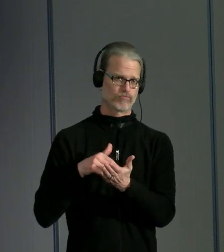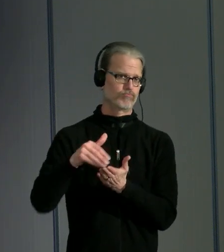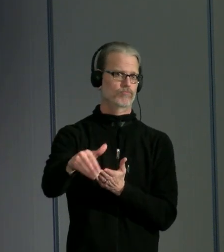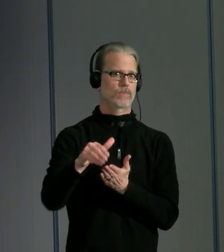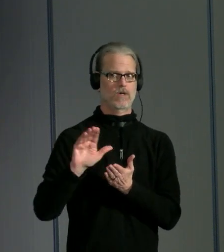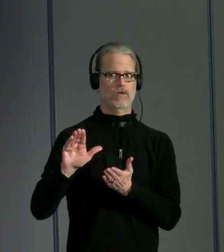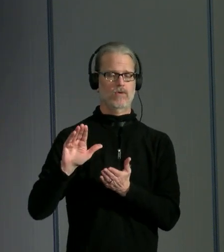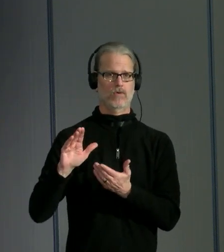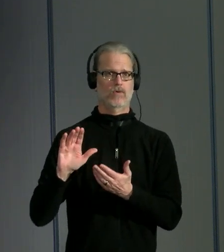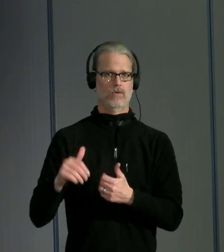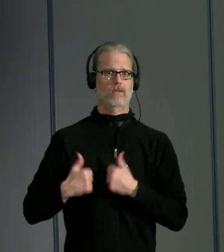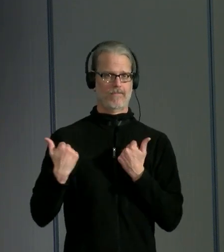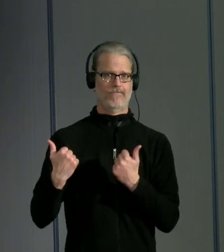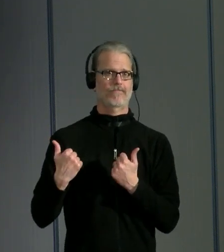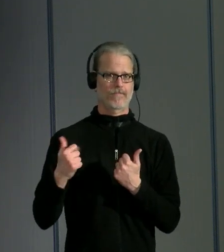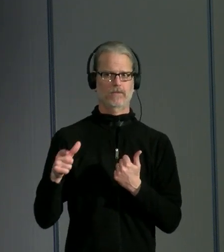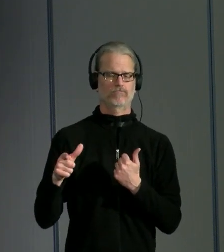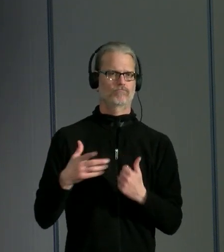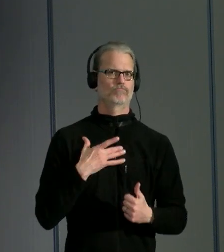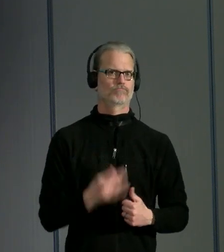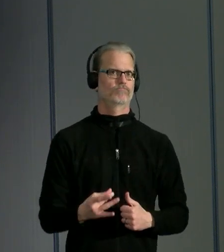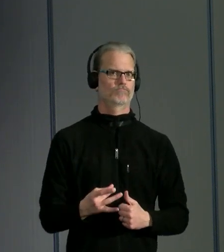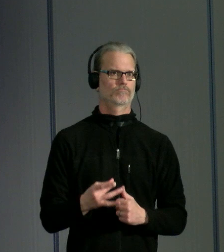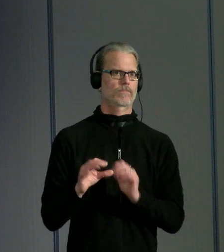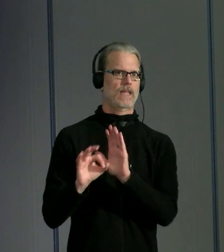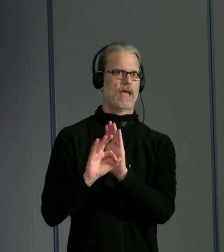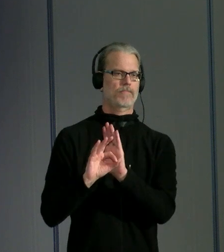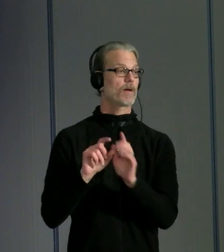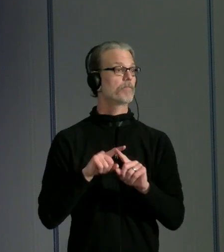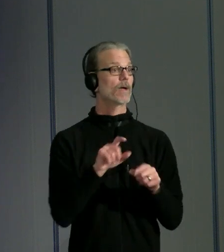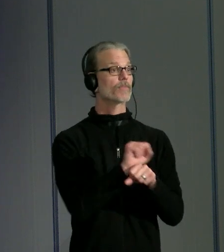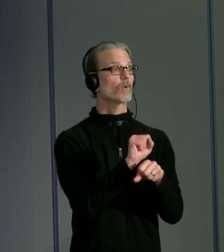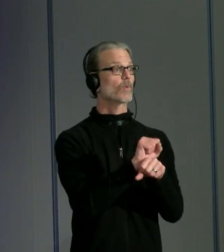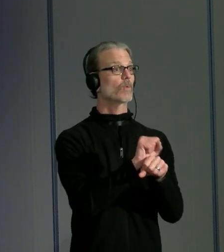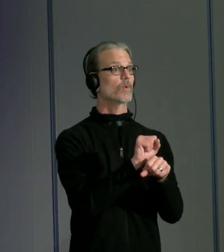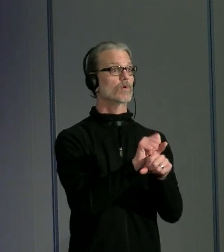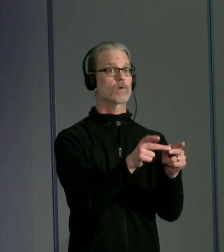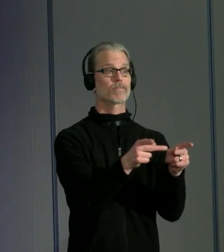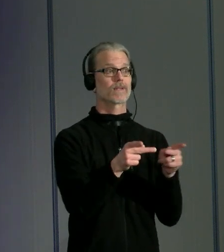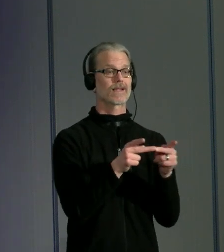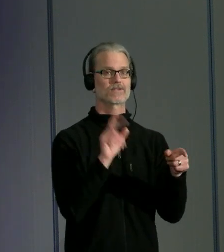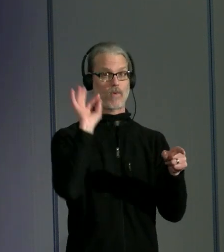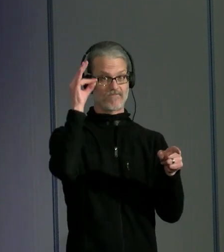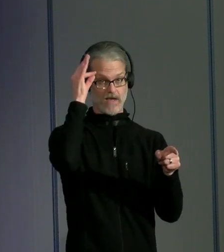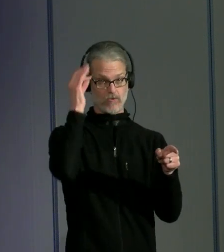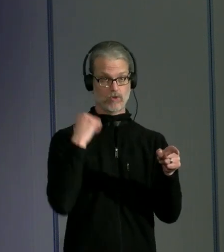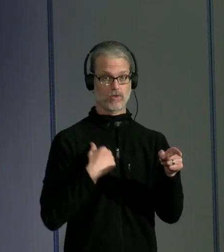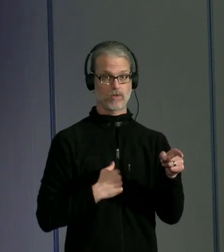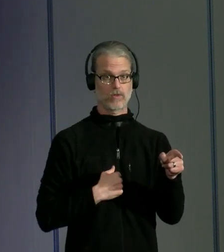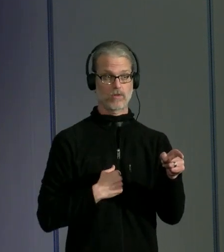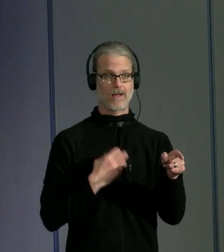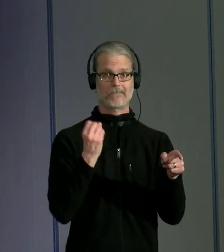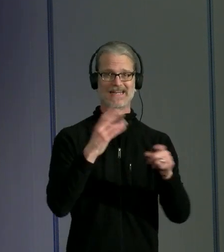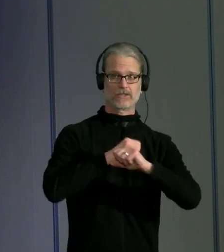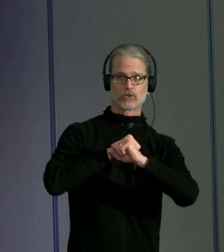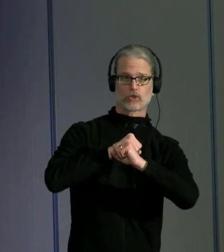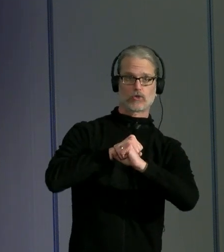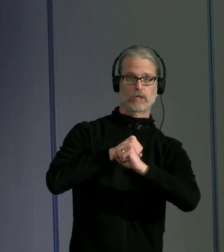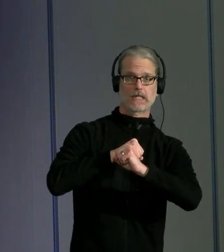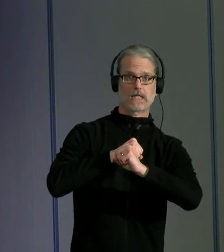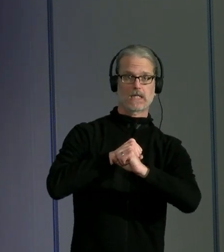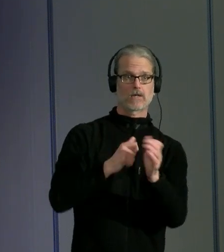She was a big fan of this app. But because her work setting was federal and had many security